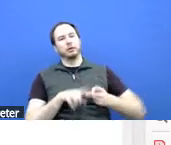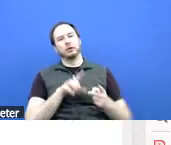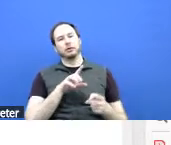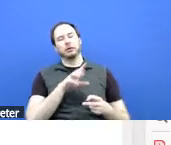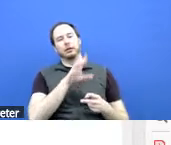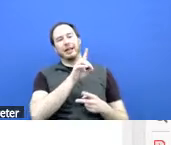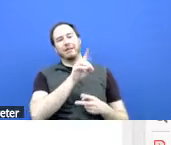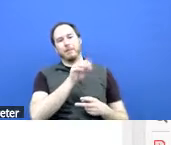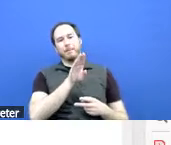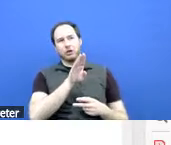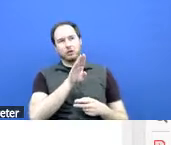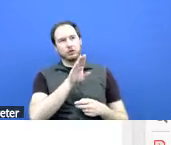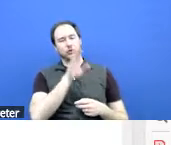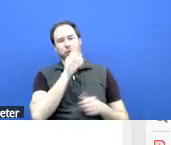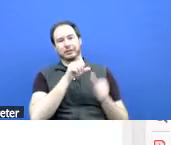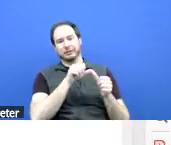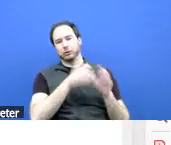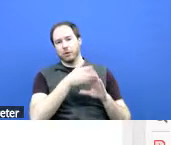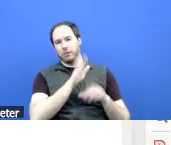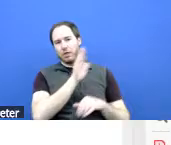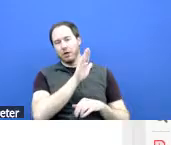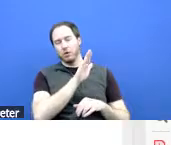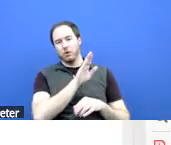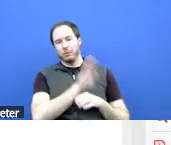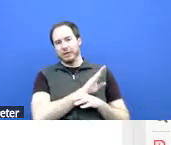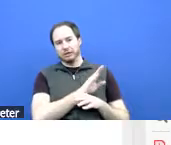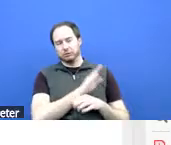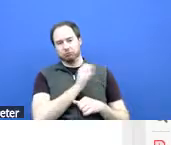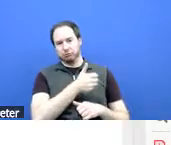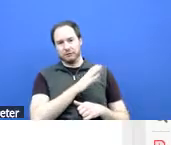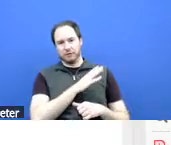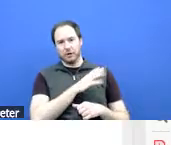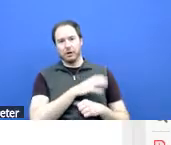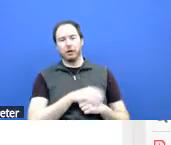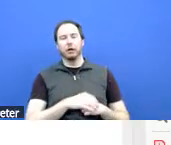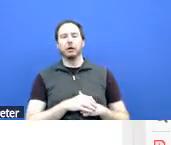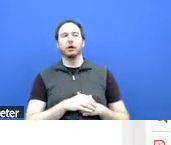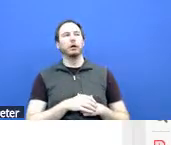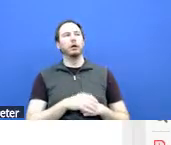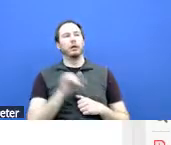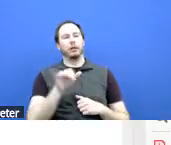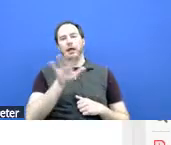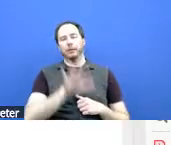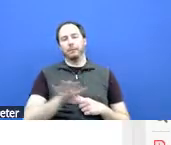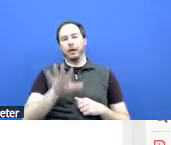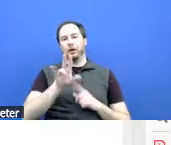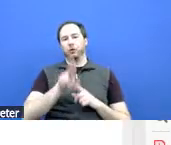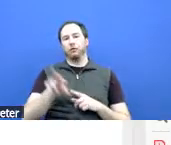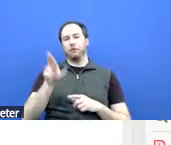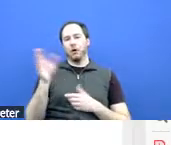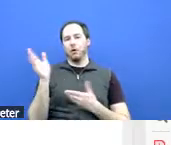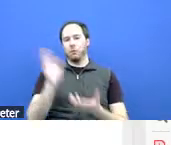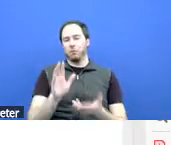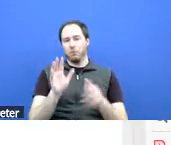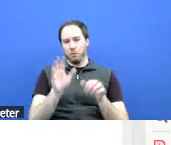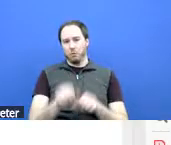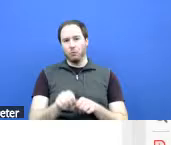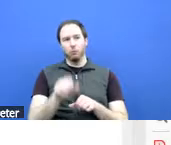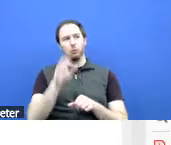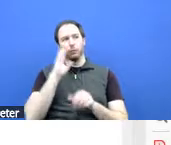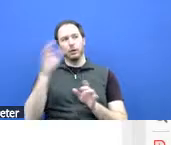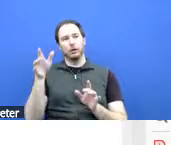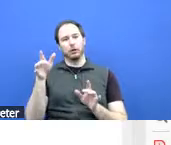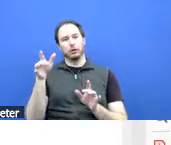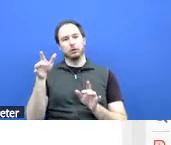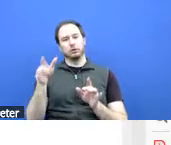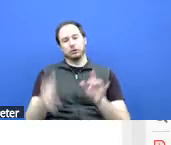Dave & Buster's also will continue to operate their businesses there. The space U of R is proposing will adjoin